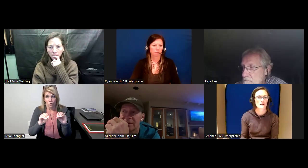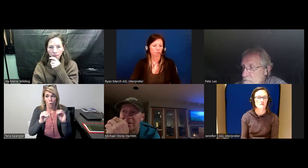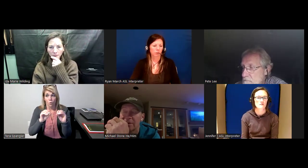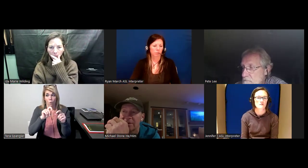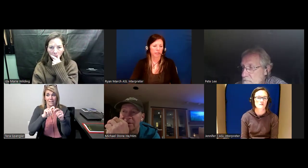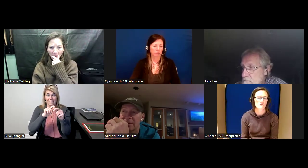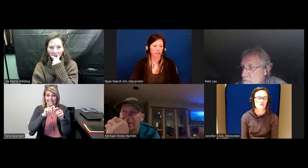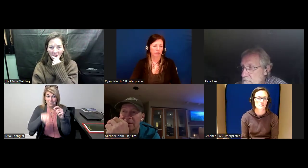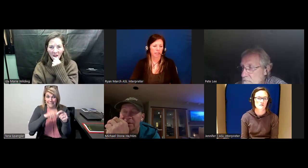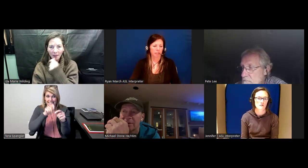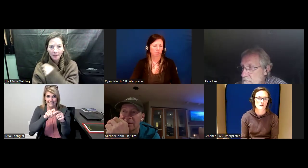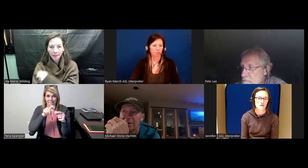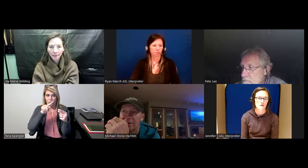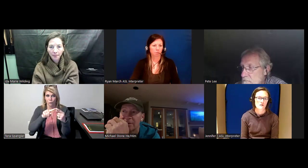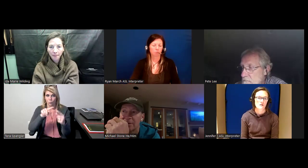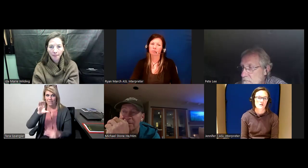Well,